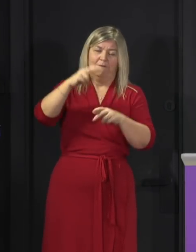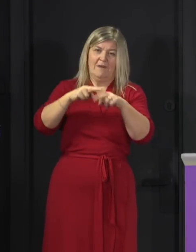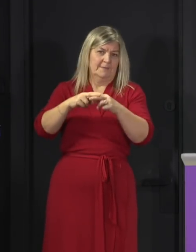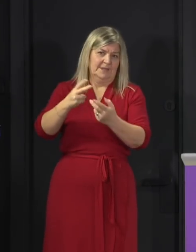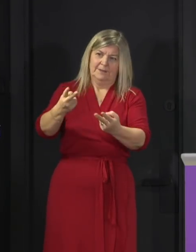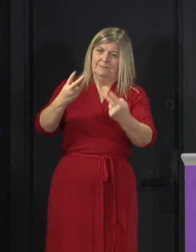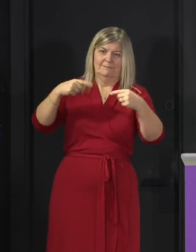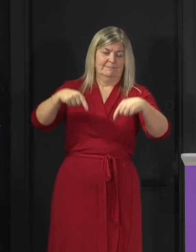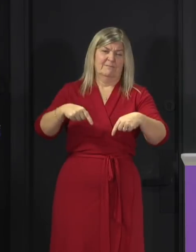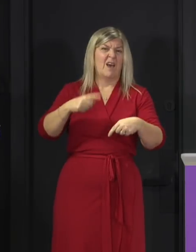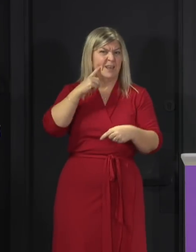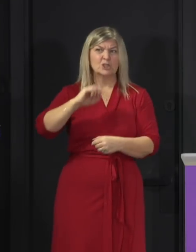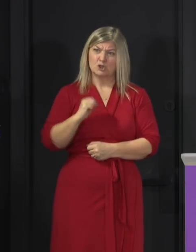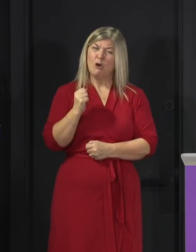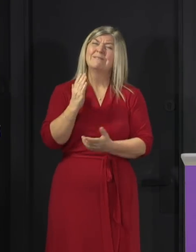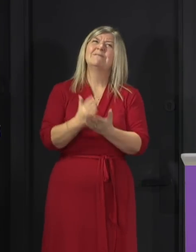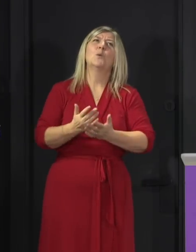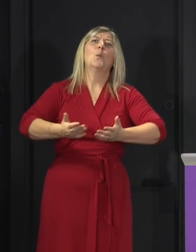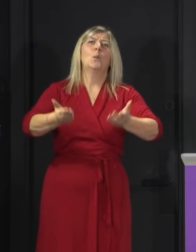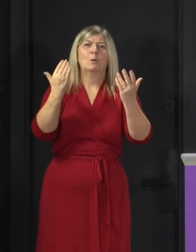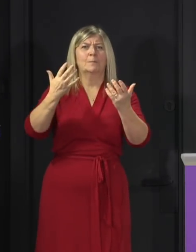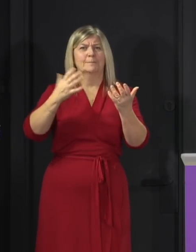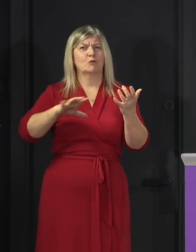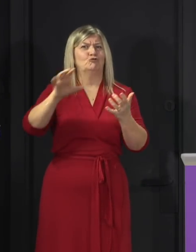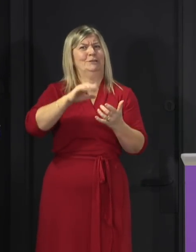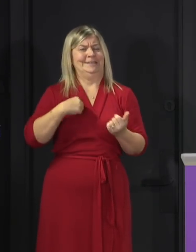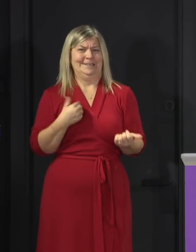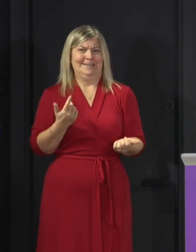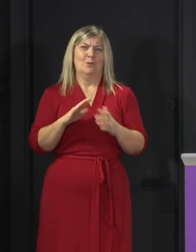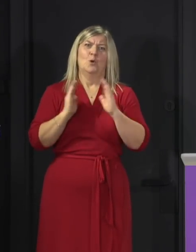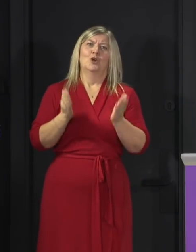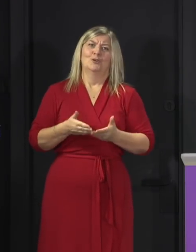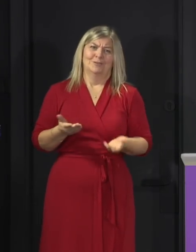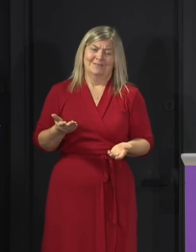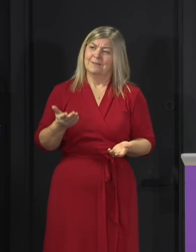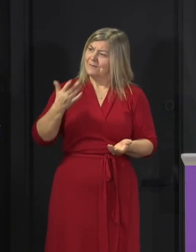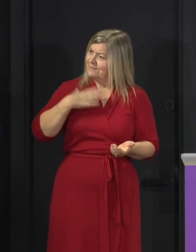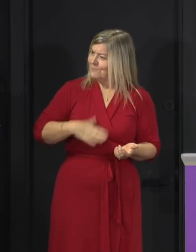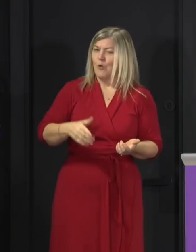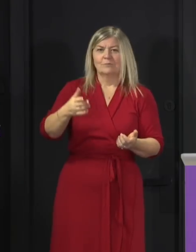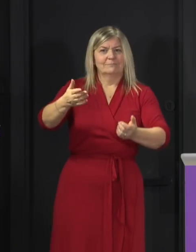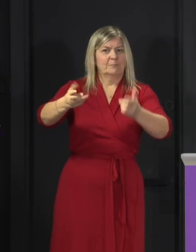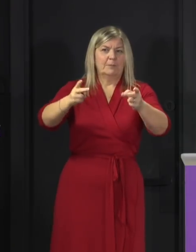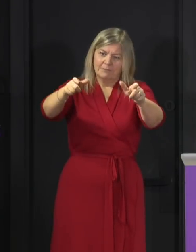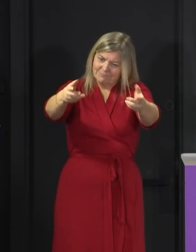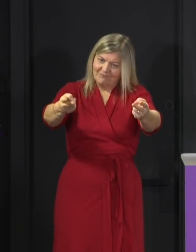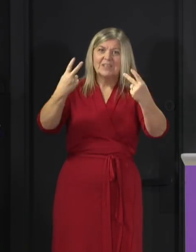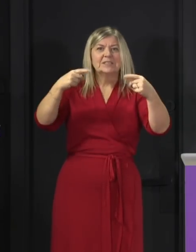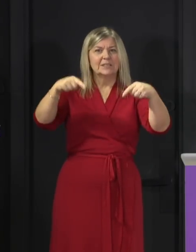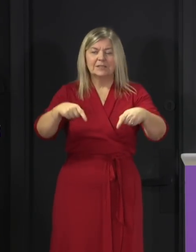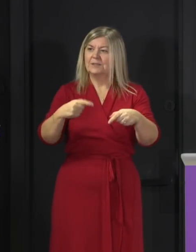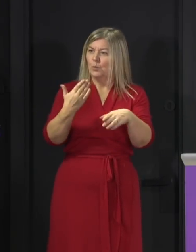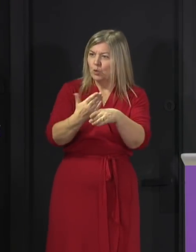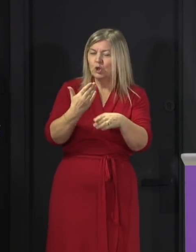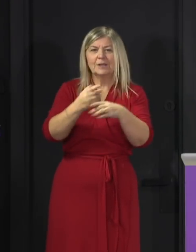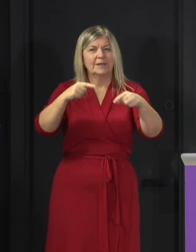Scotland is one of the most welcoming countries in the world, and I'm well known for wanting to encourage people to visit Scotland, to come and study here, to come and work here, to come